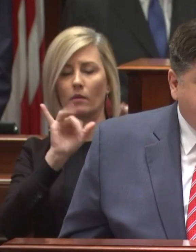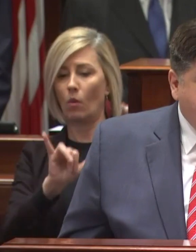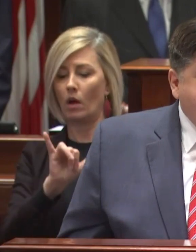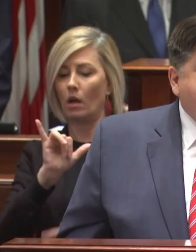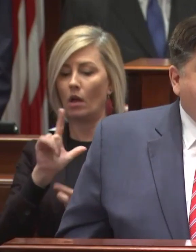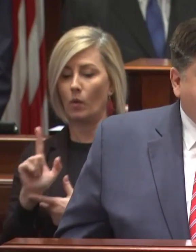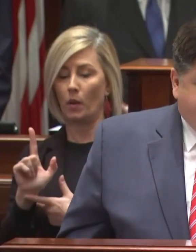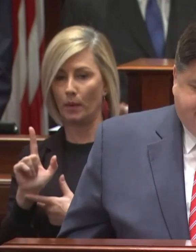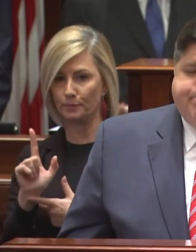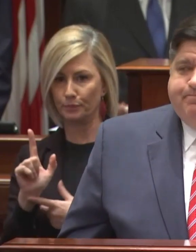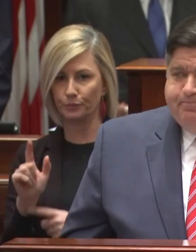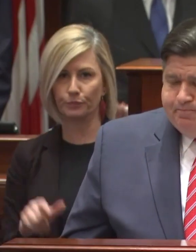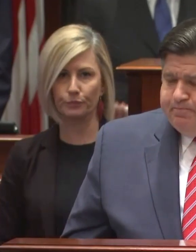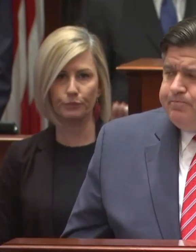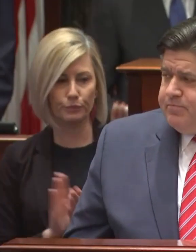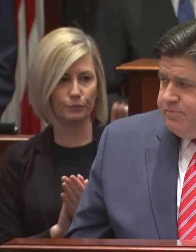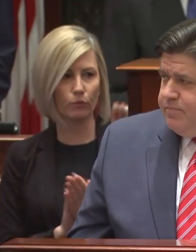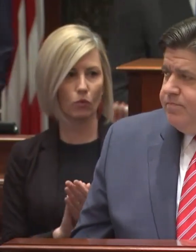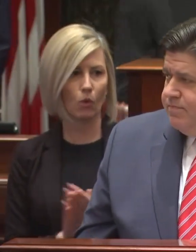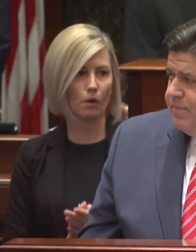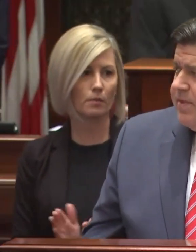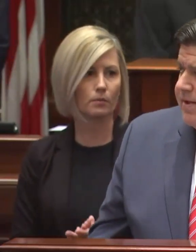FY21.